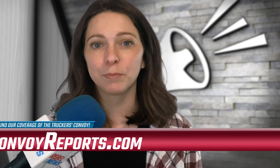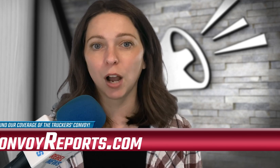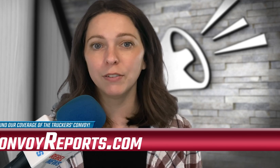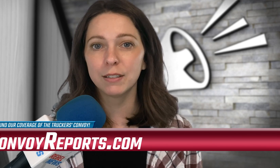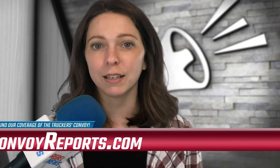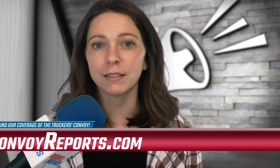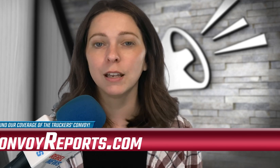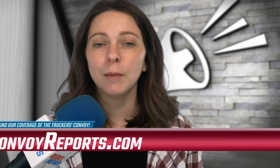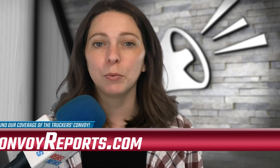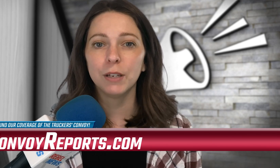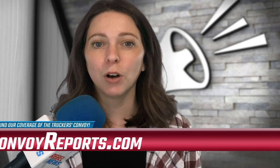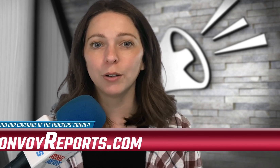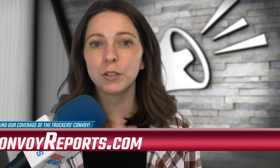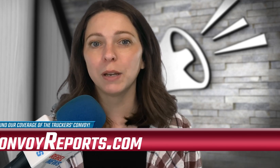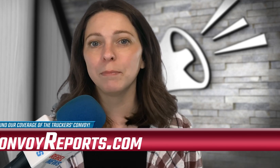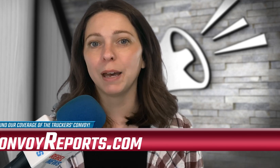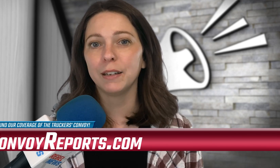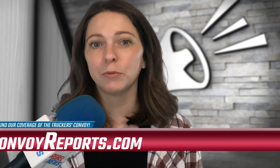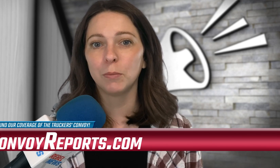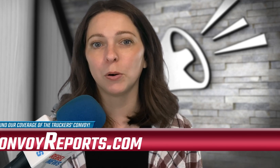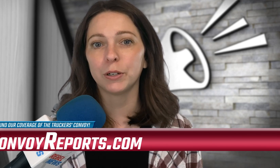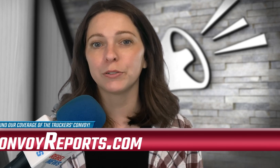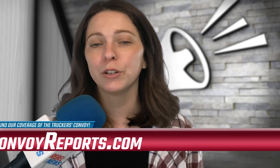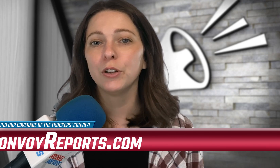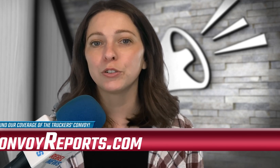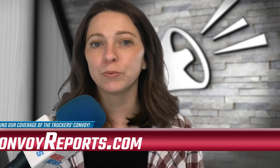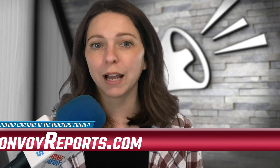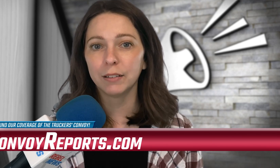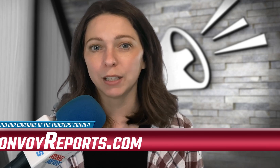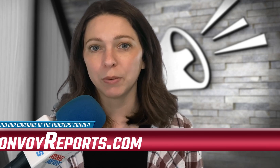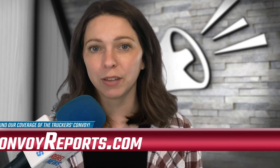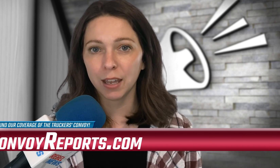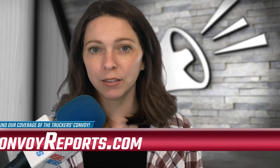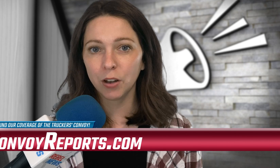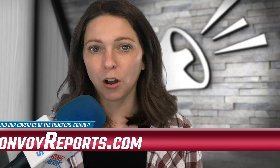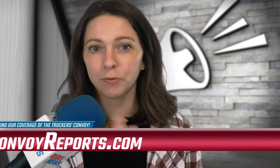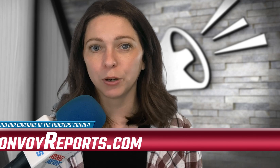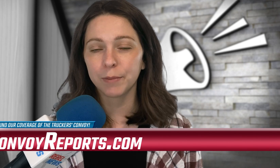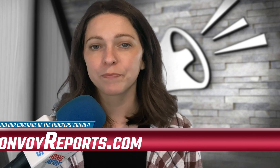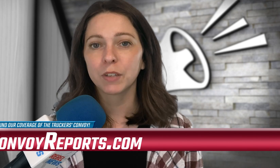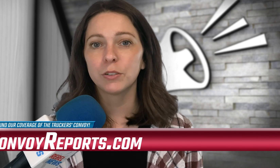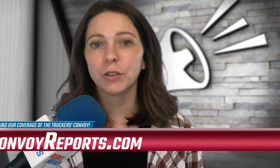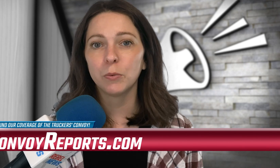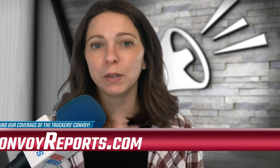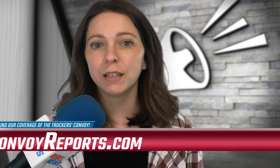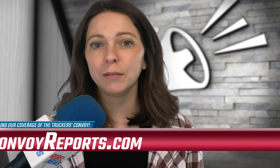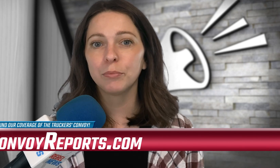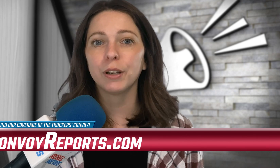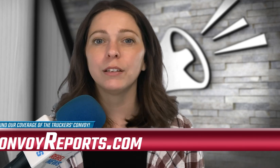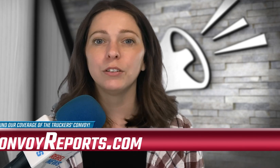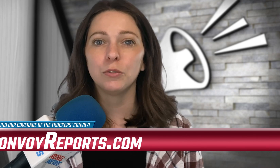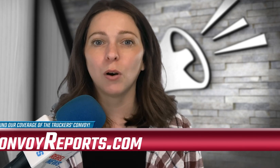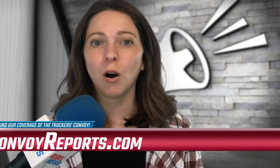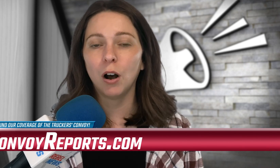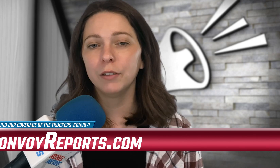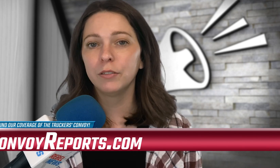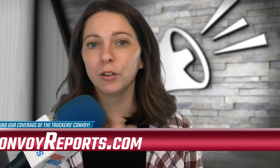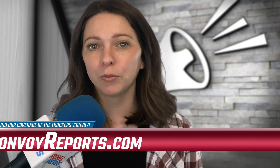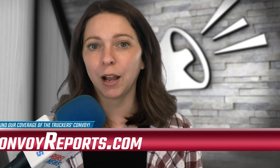provinces, but we have also embedded reporters directly within the convoy so that we can bring you on-the-ground